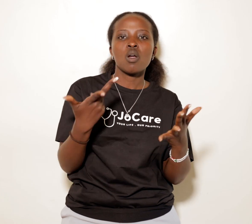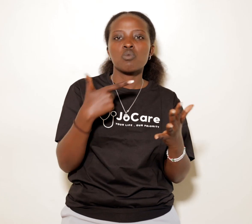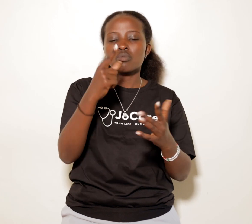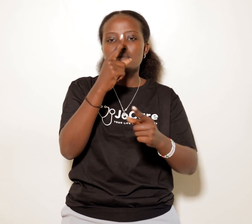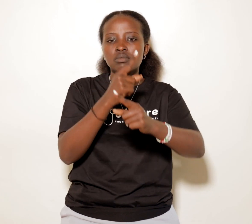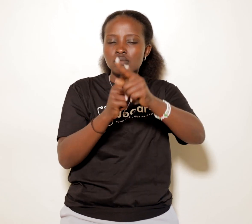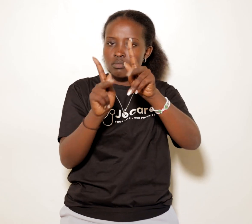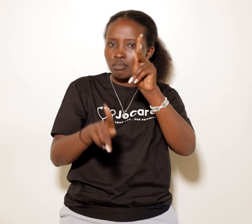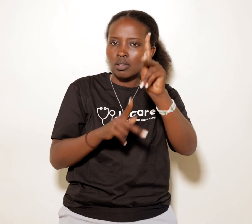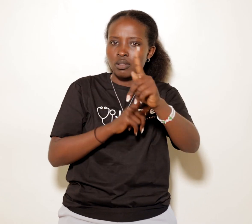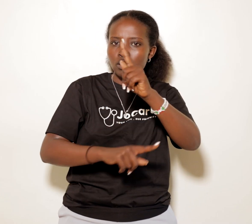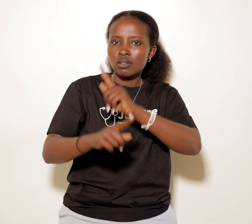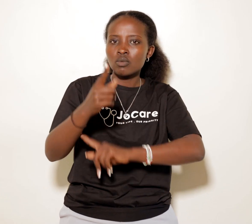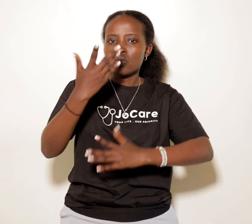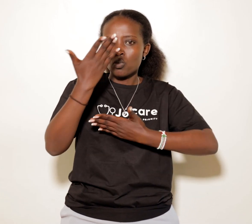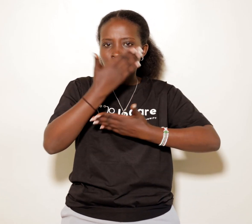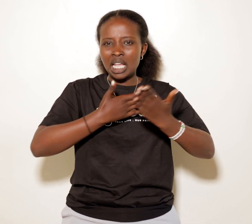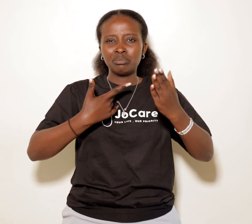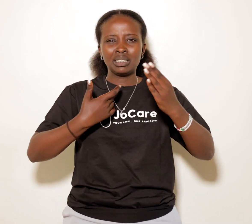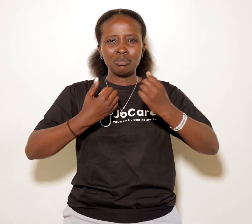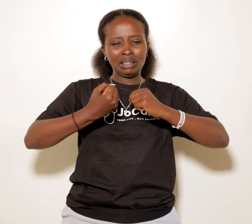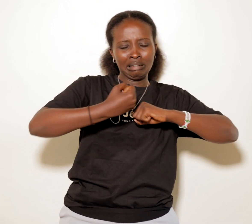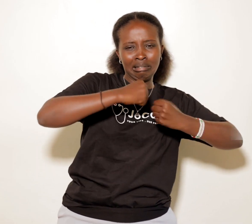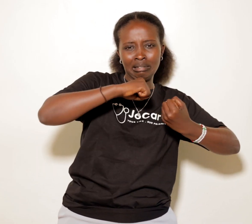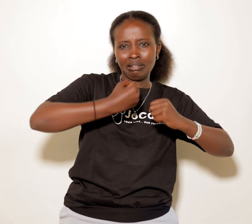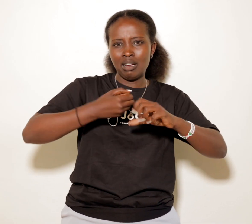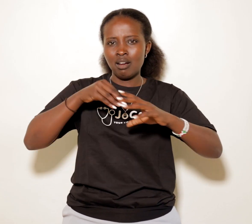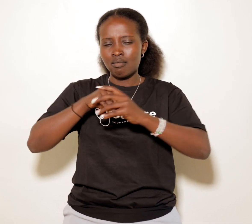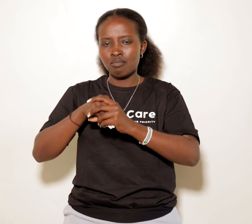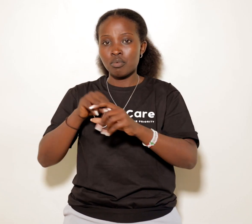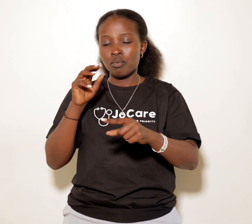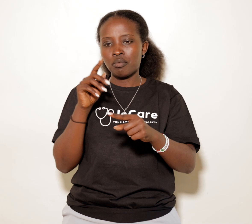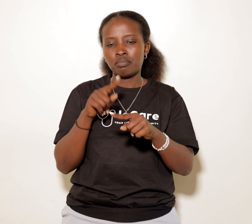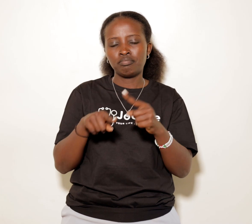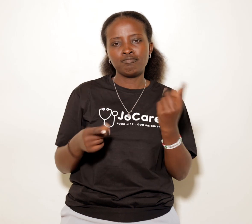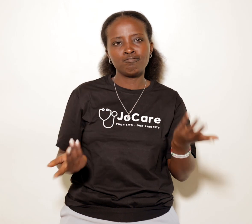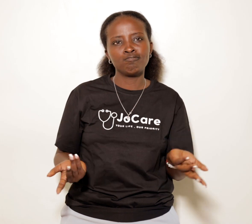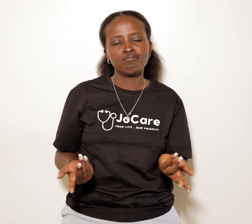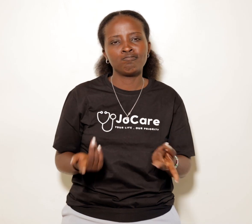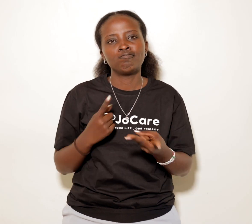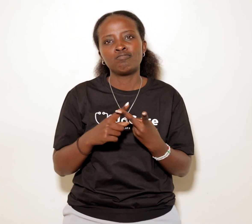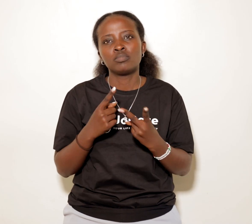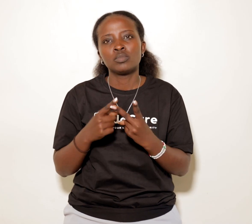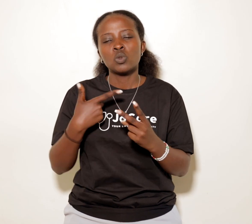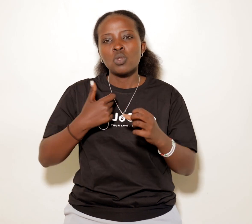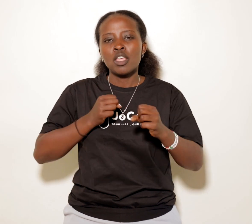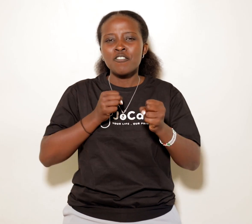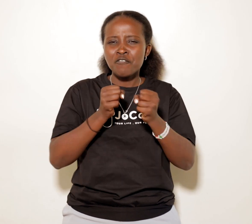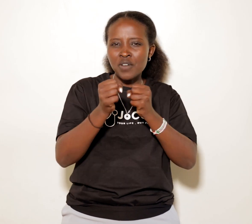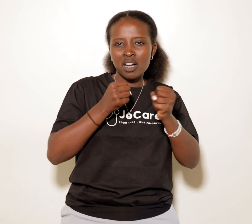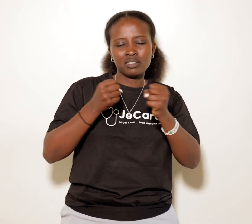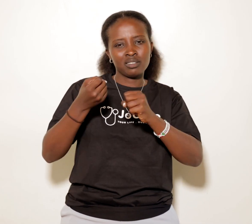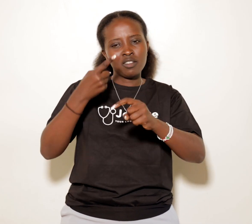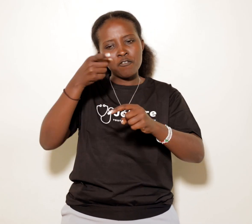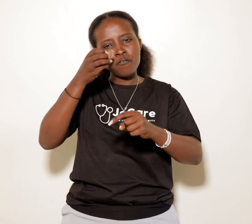disabilities, they come, let them talk about their challenges, talk about how they can fight the challenges that they're